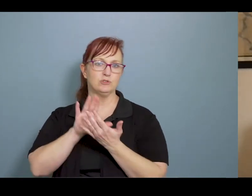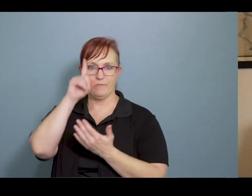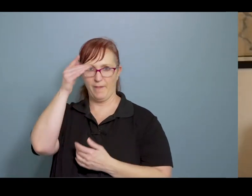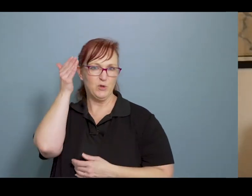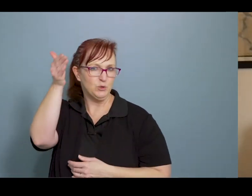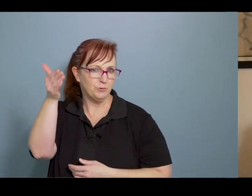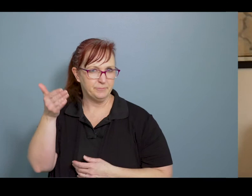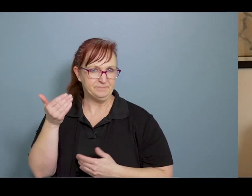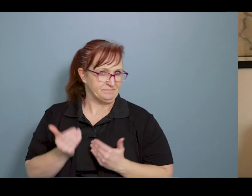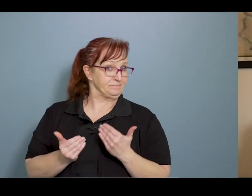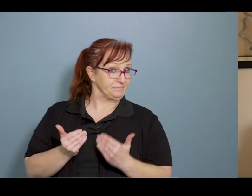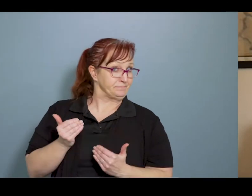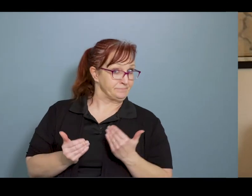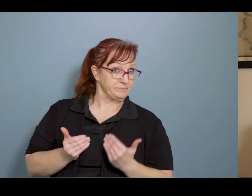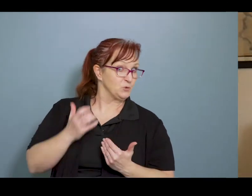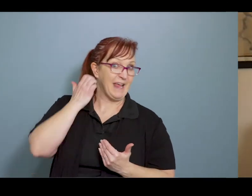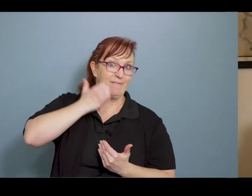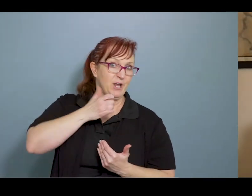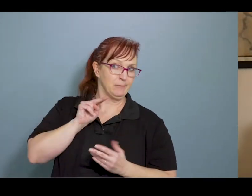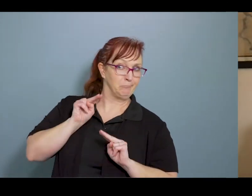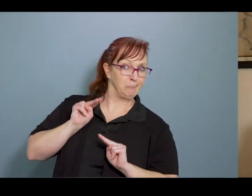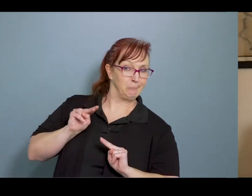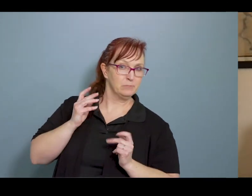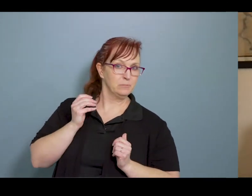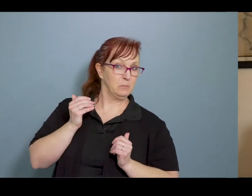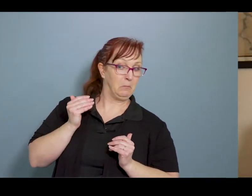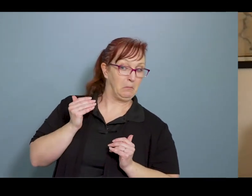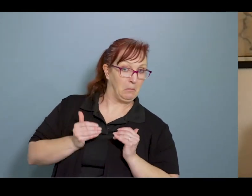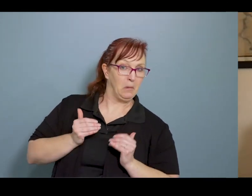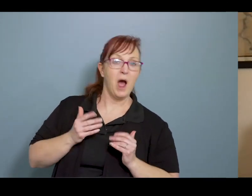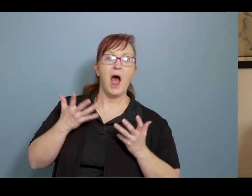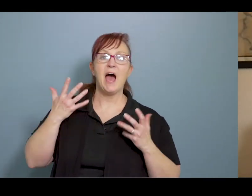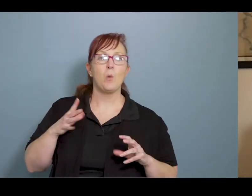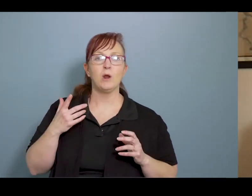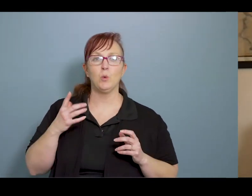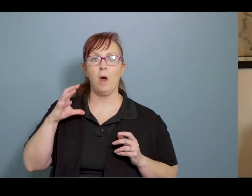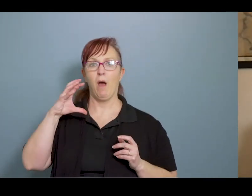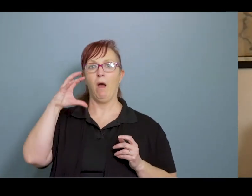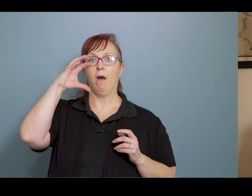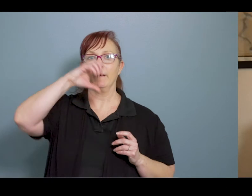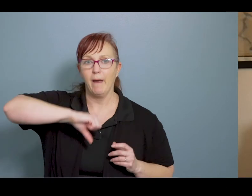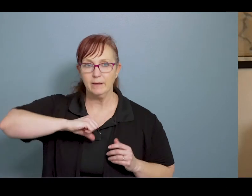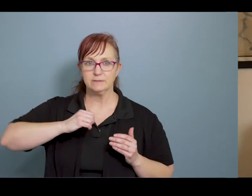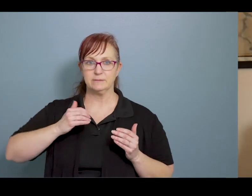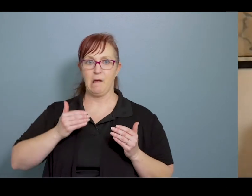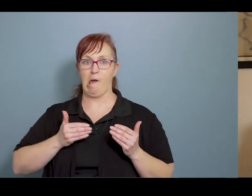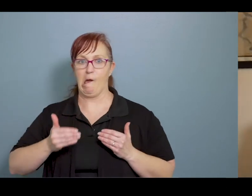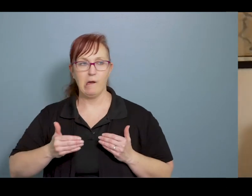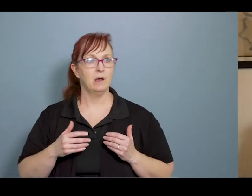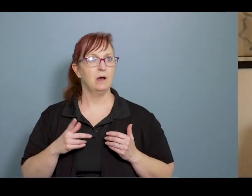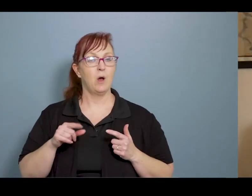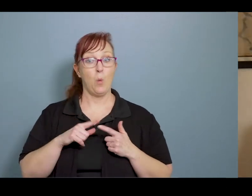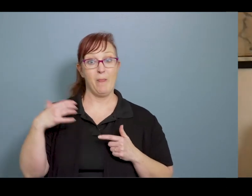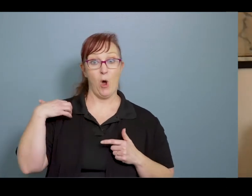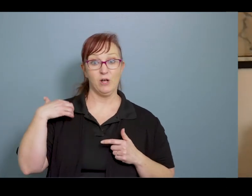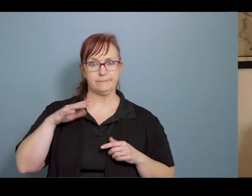future as conditions permit. Now, Craig, I don't want to supersede you here, but when the boss is raising his finger, he gets to go